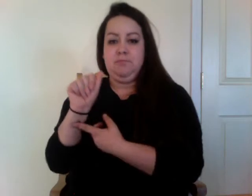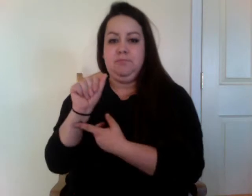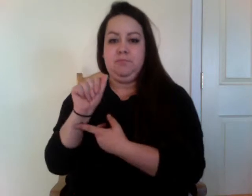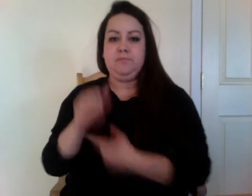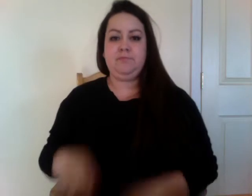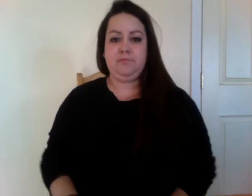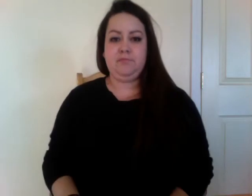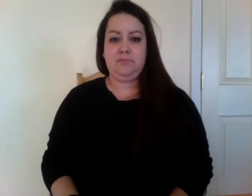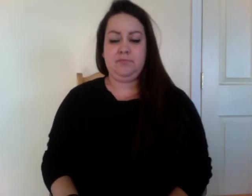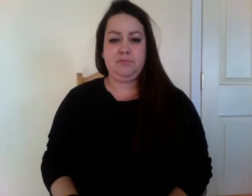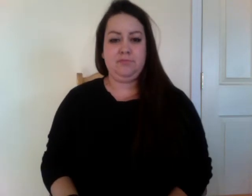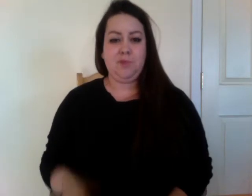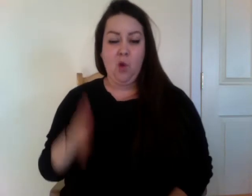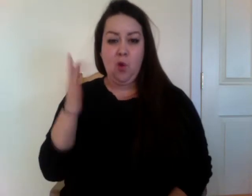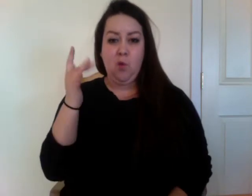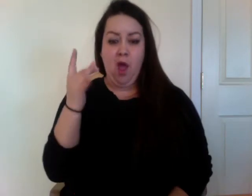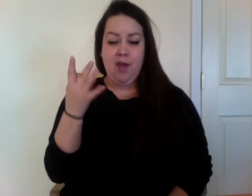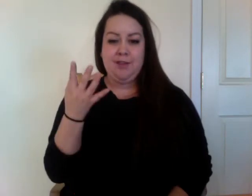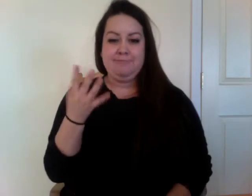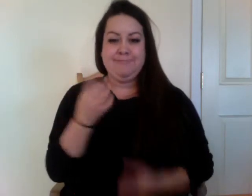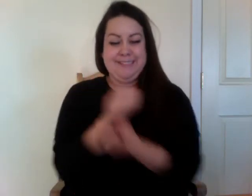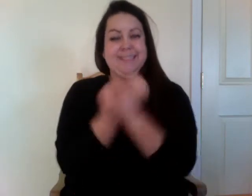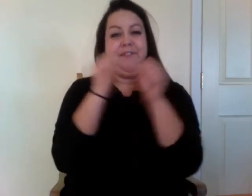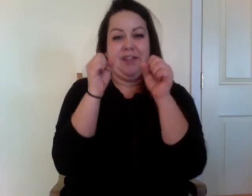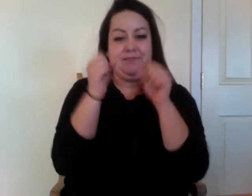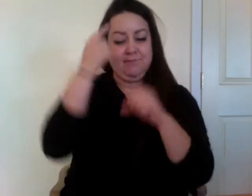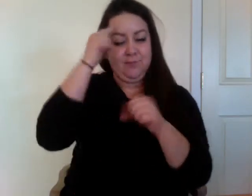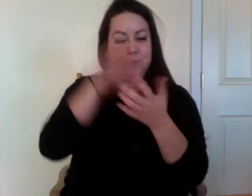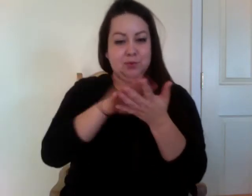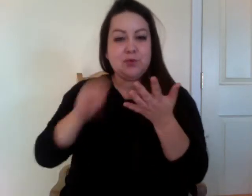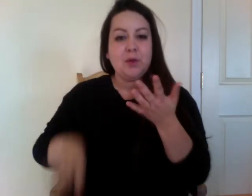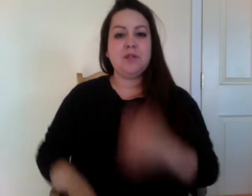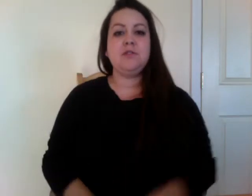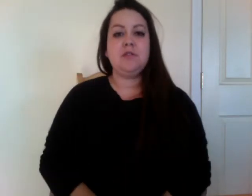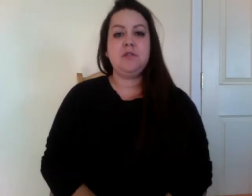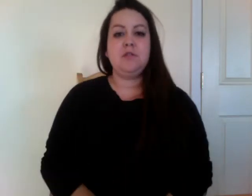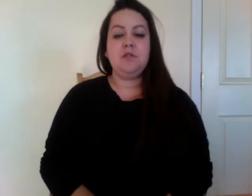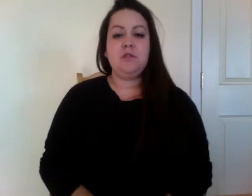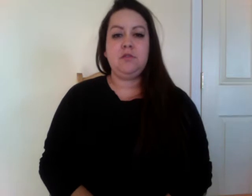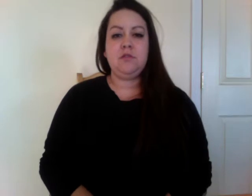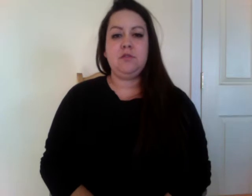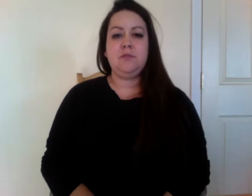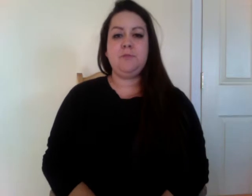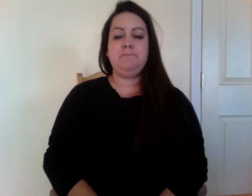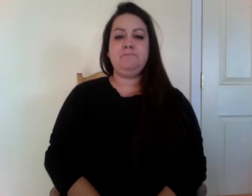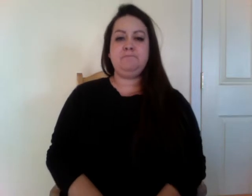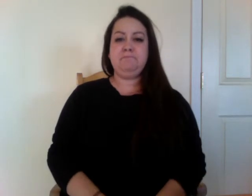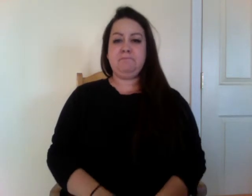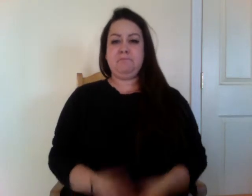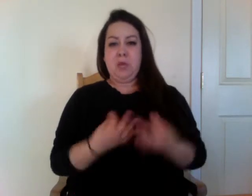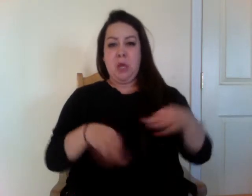safety issues involved, and it's important to know key definitions as they relate to student